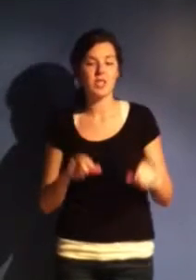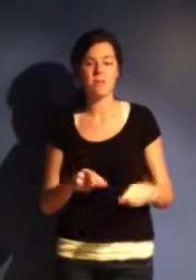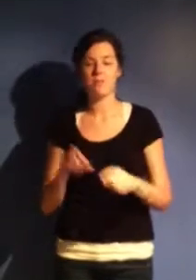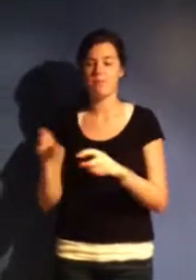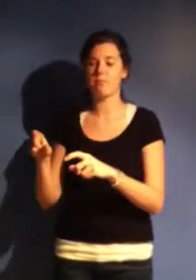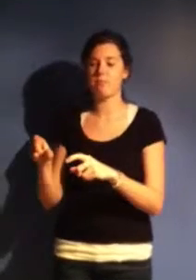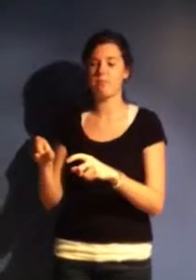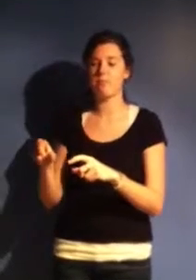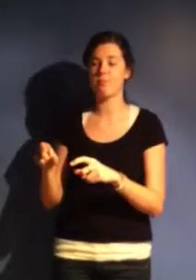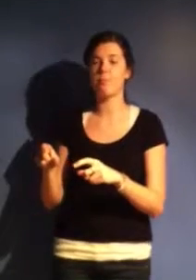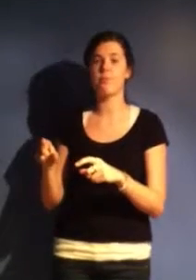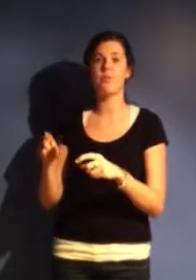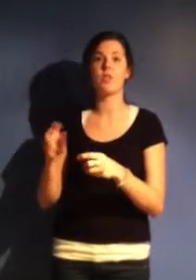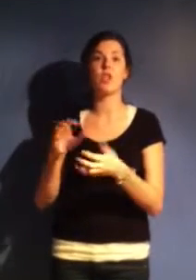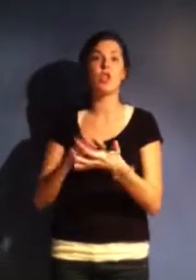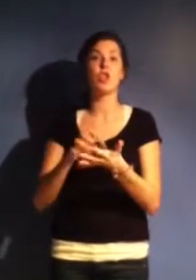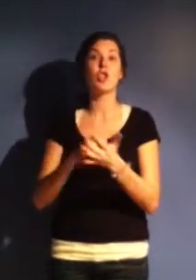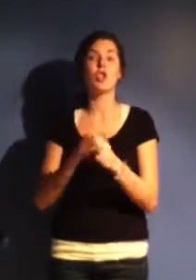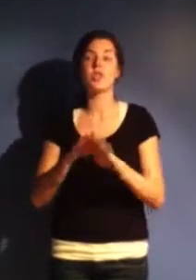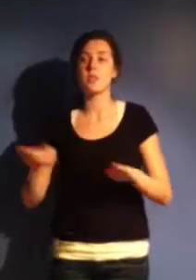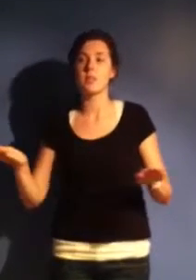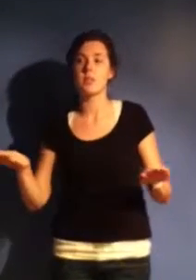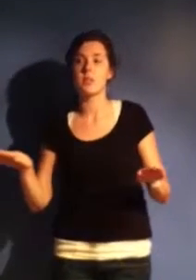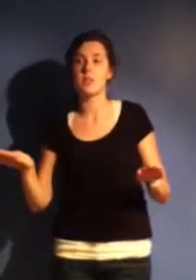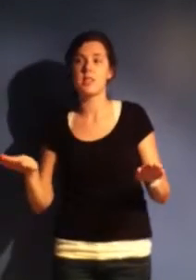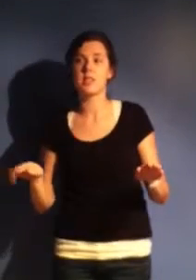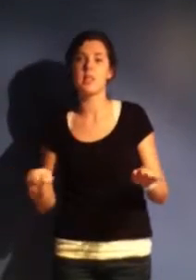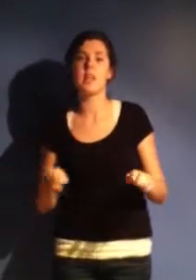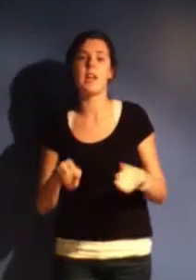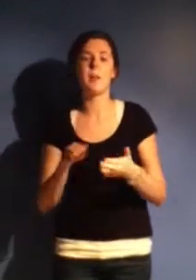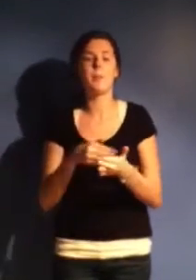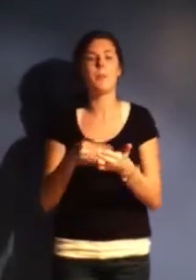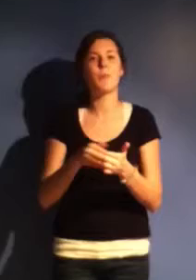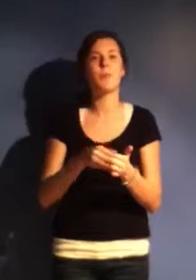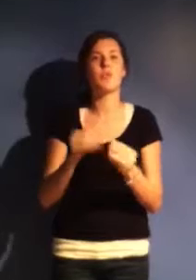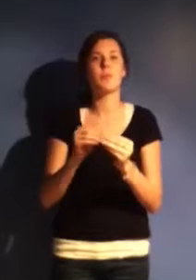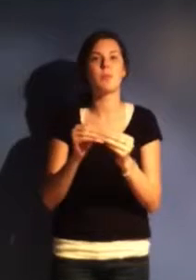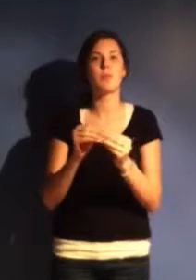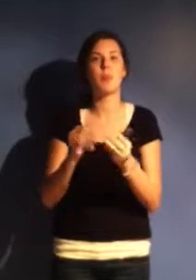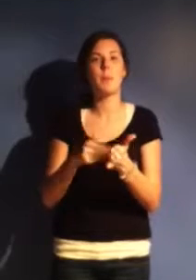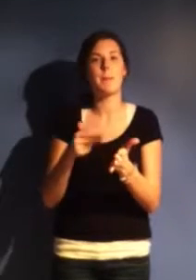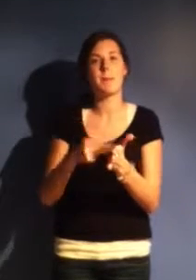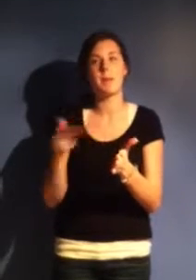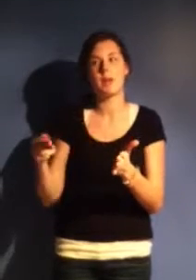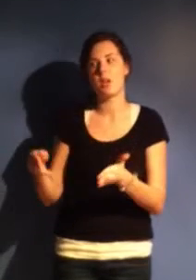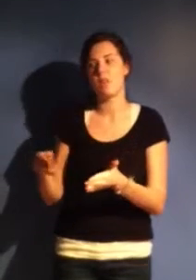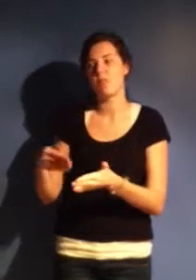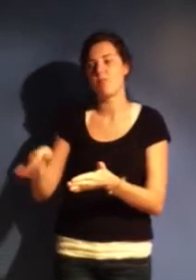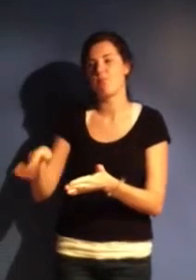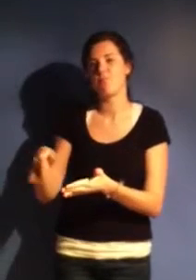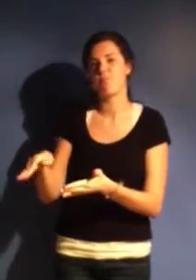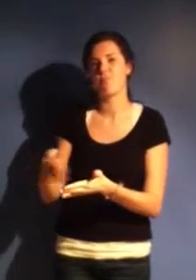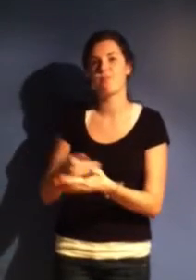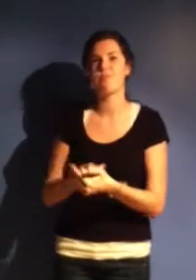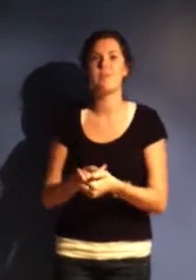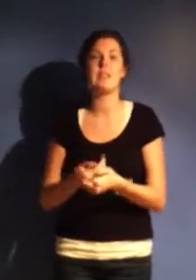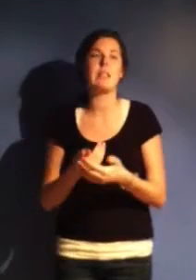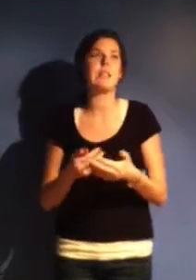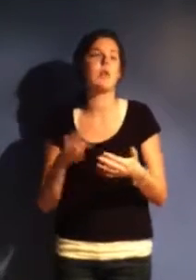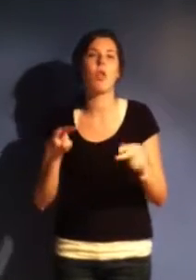with the butter. It sounds like a lot of butter, but you need to do it in a light-handed fashion. After you've filled the cookie